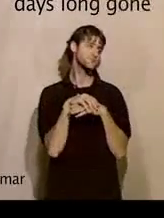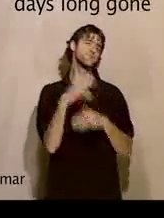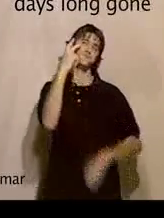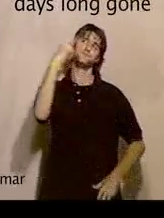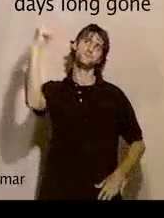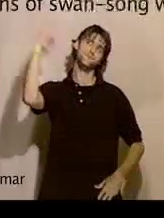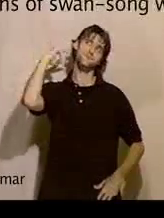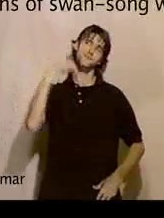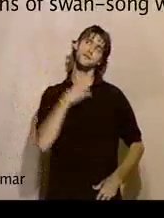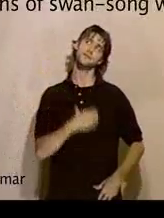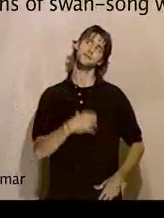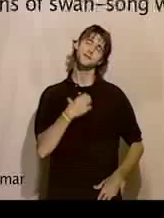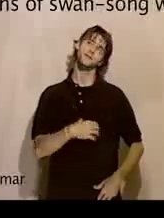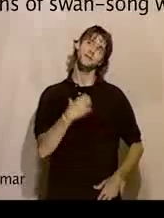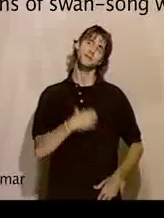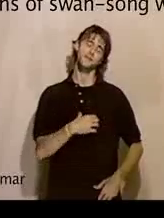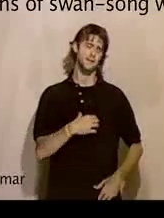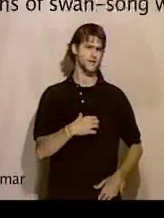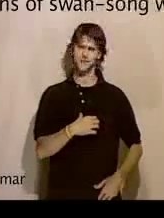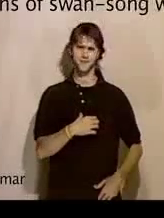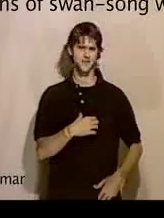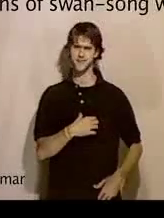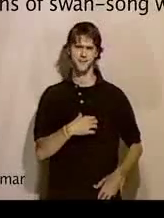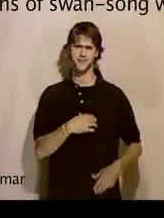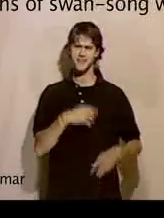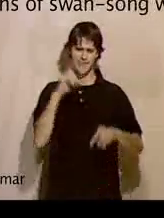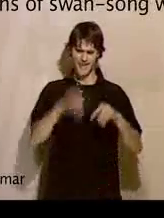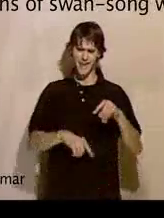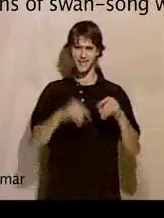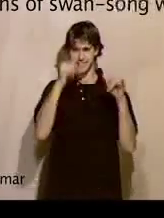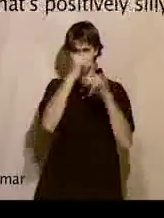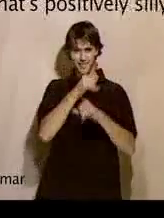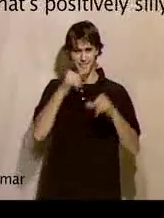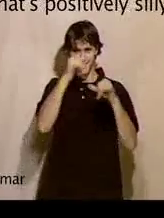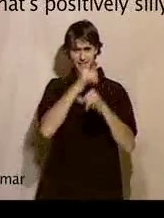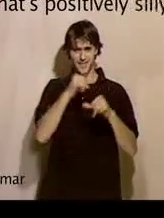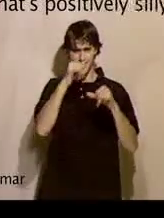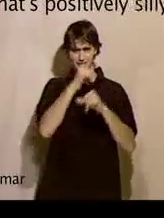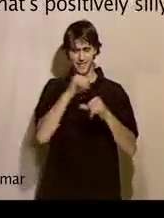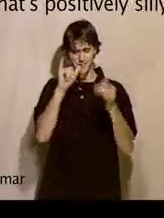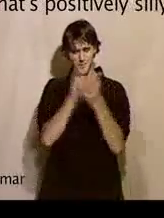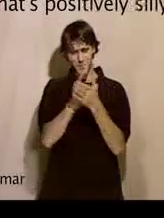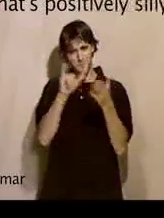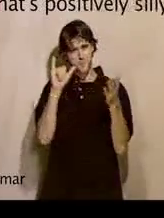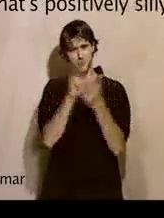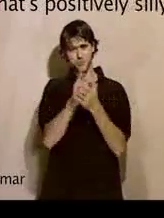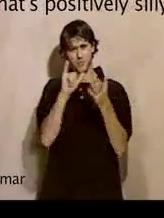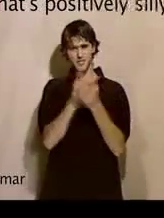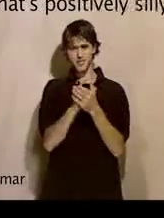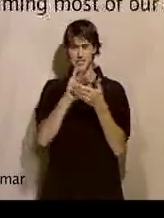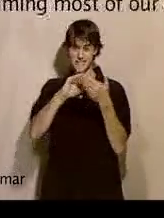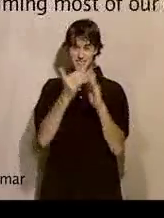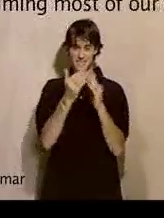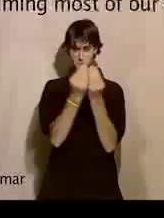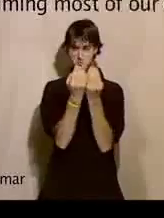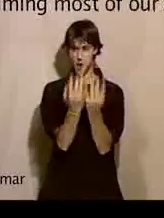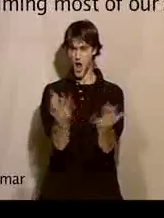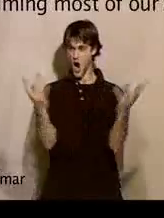when they're going the ubiquitous strains, the swan song was a possibility, but now that's positively silly. I see flames of destruction